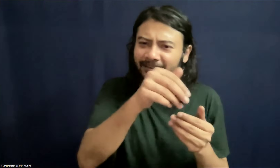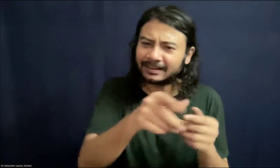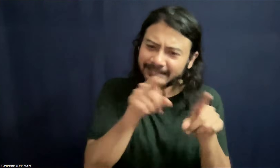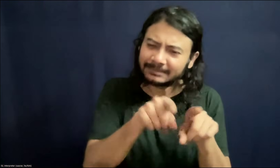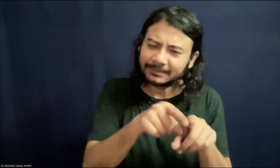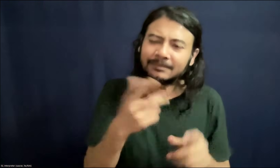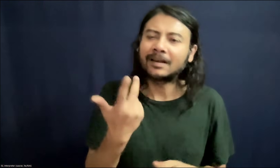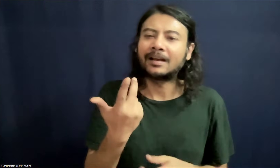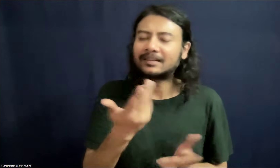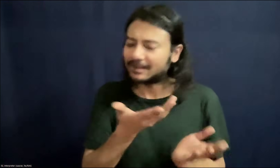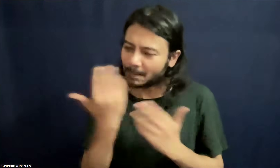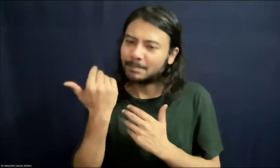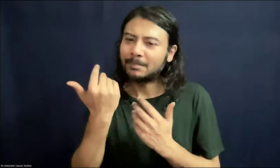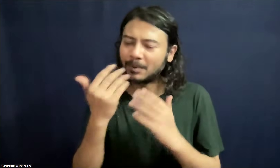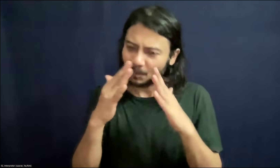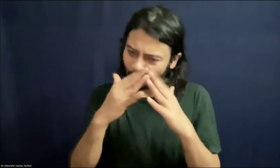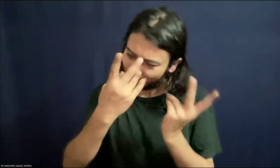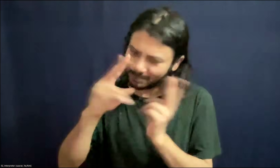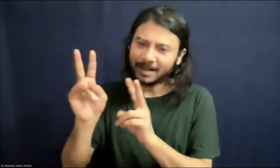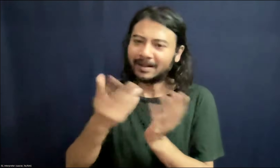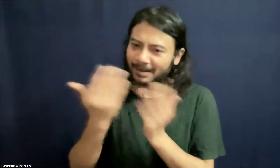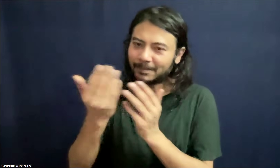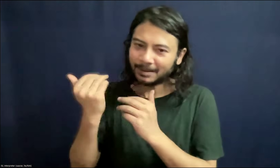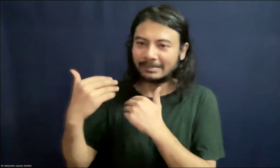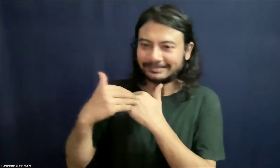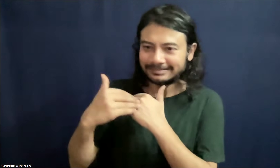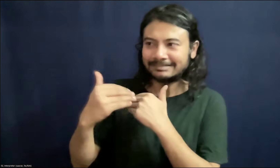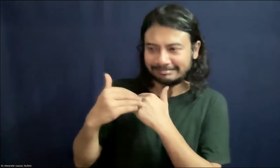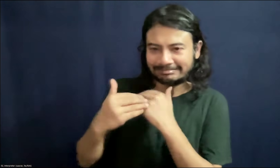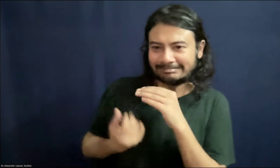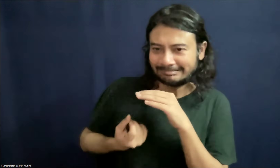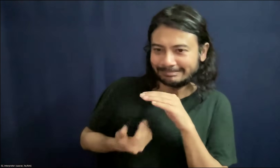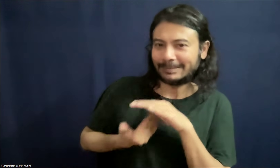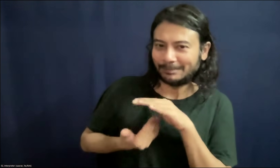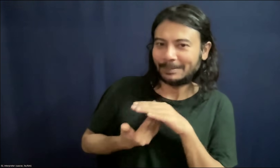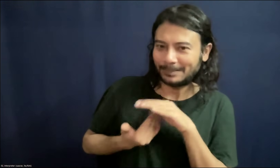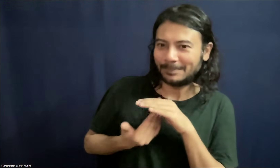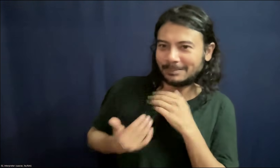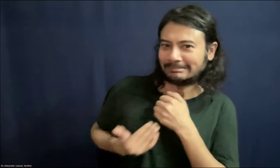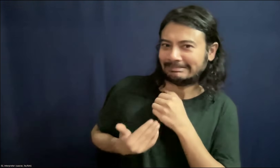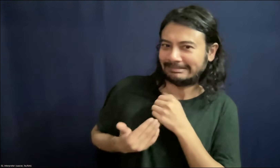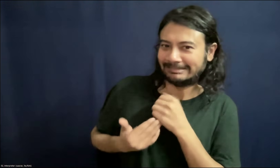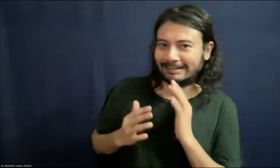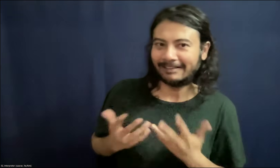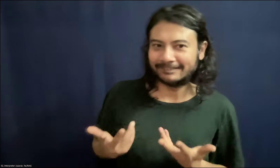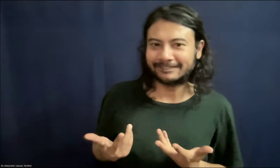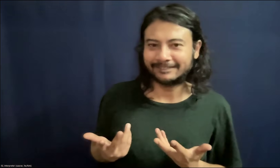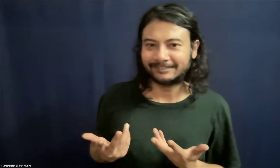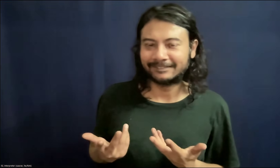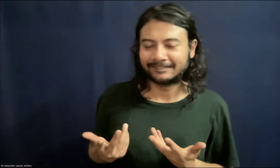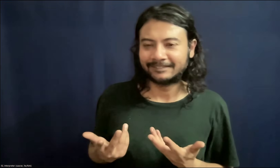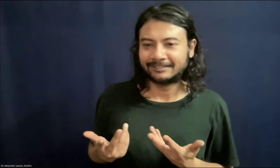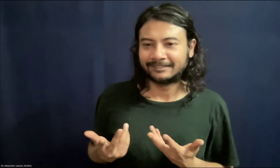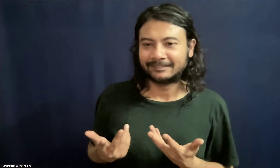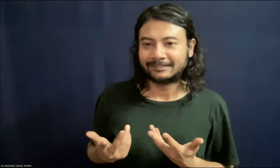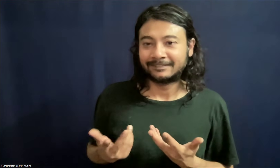So now we have to realize in this learning this chapter that yes, oh, I've forgotten Krishna, but he has never forgotten